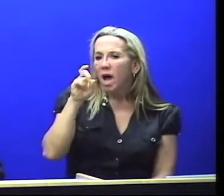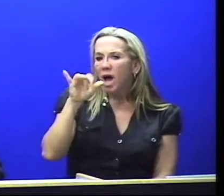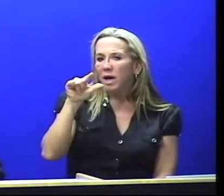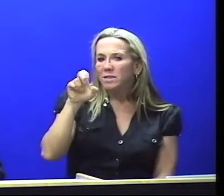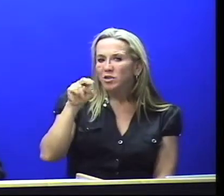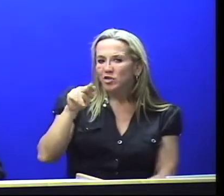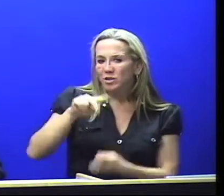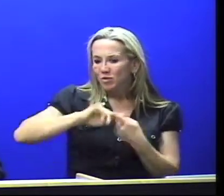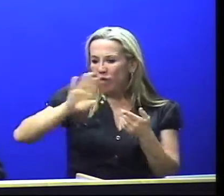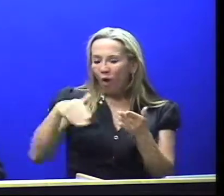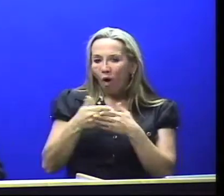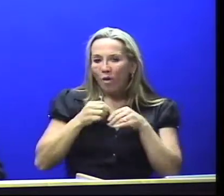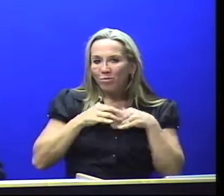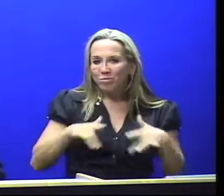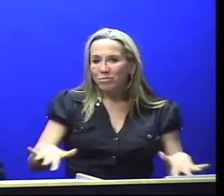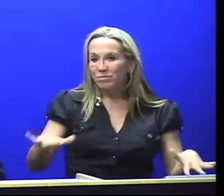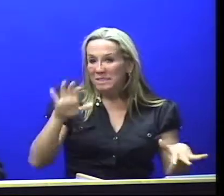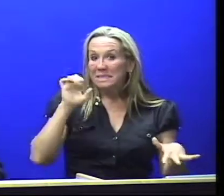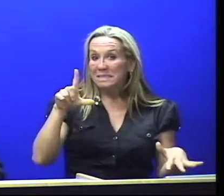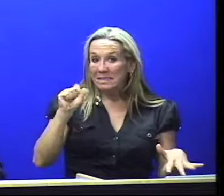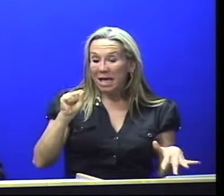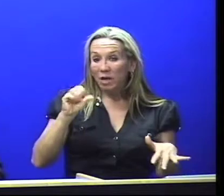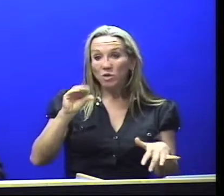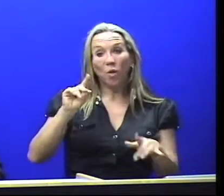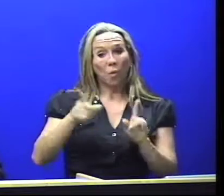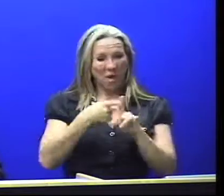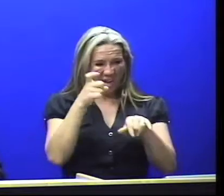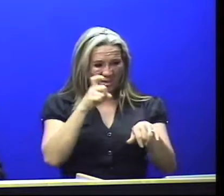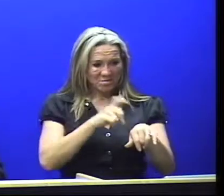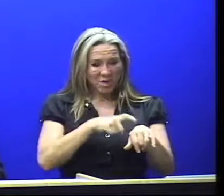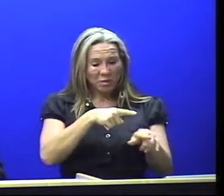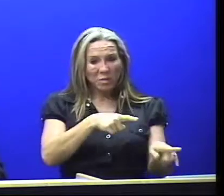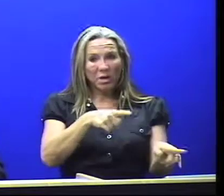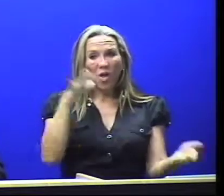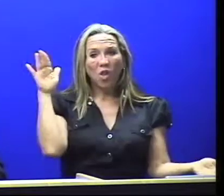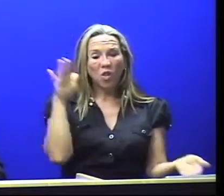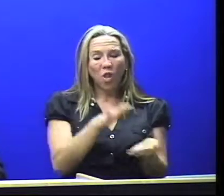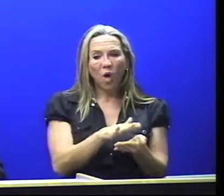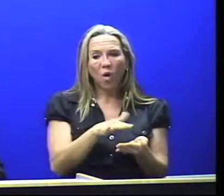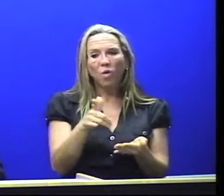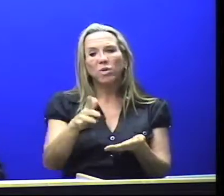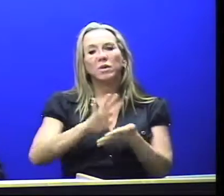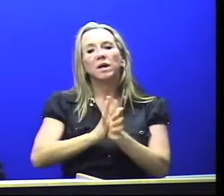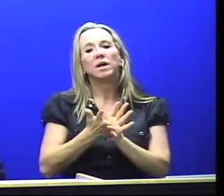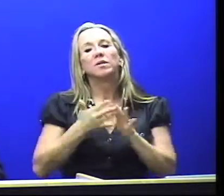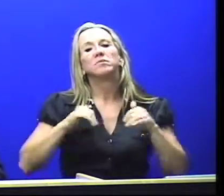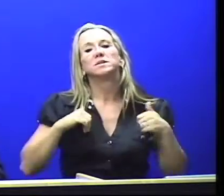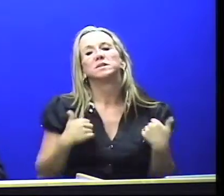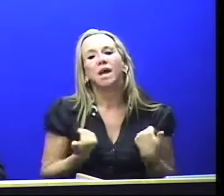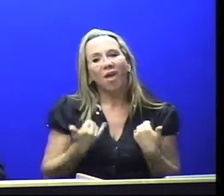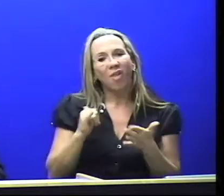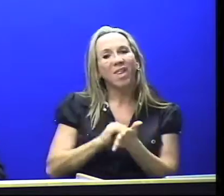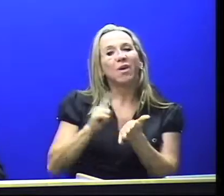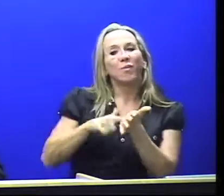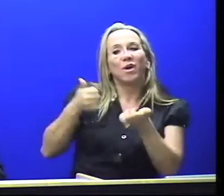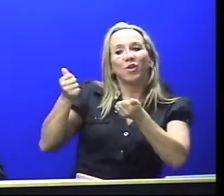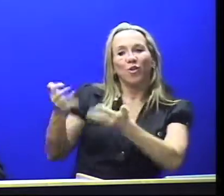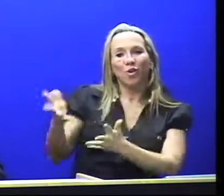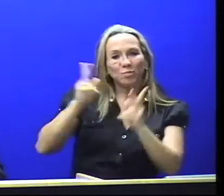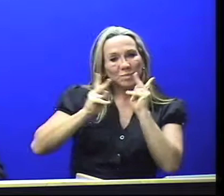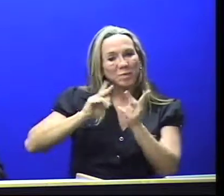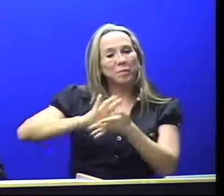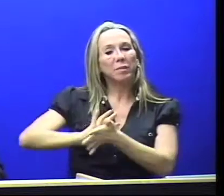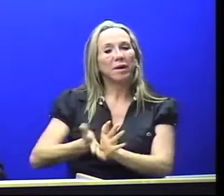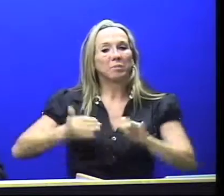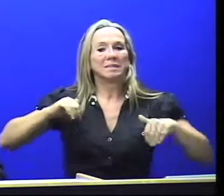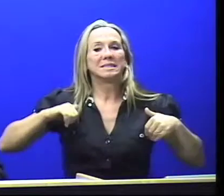body. And so when they're low, you can have fatigue. And that's why people are tired sometimes